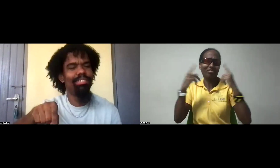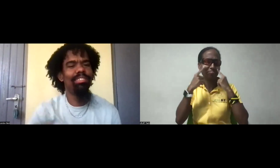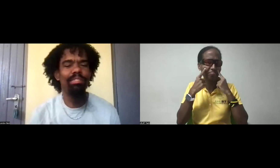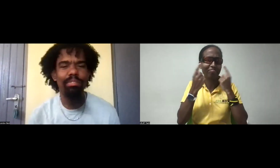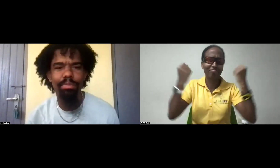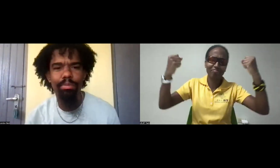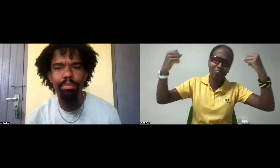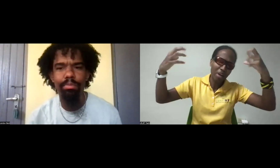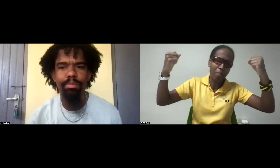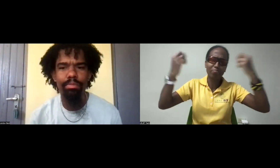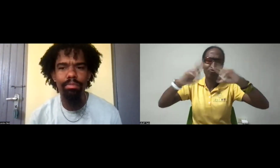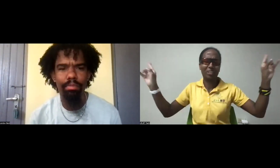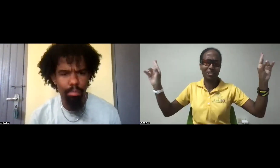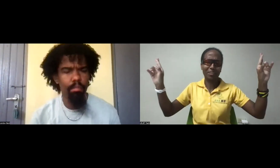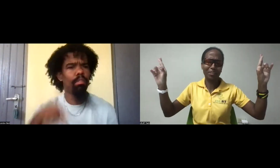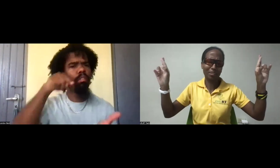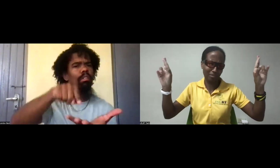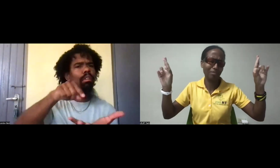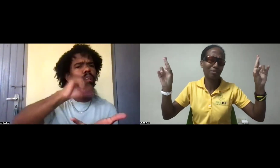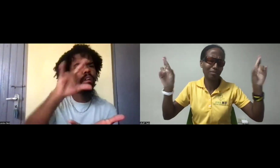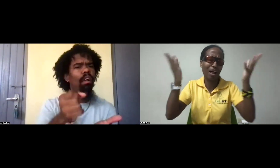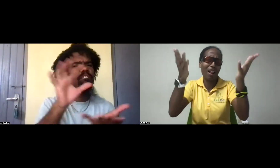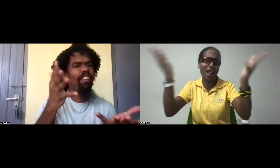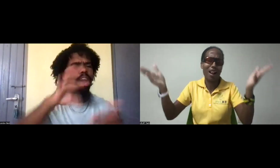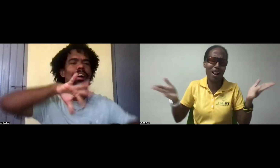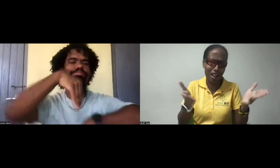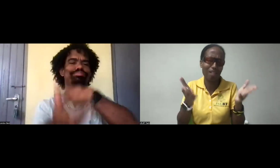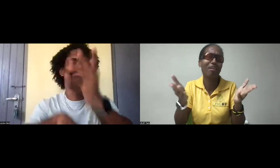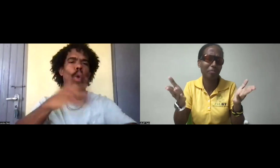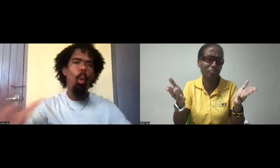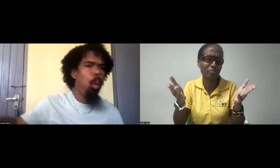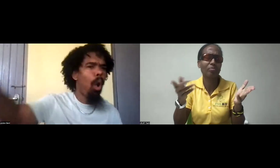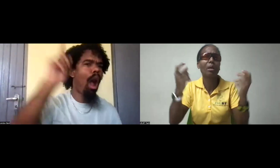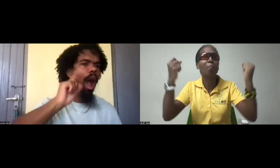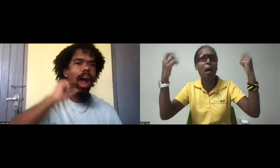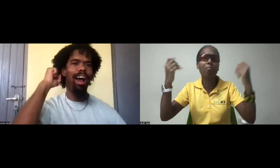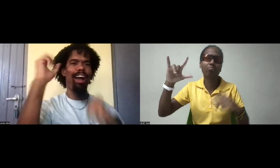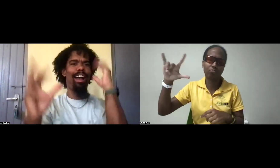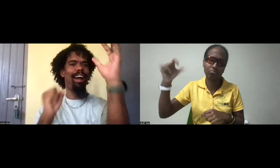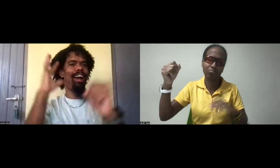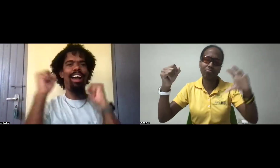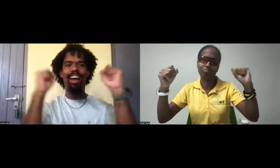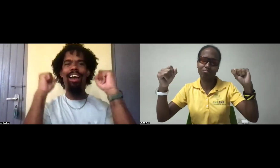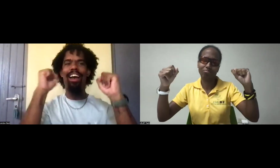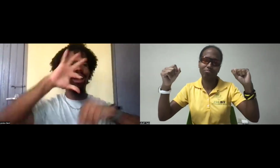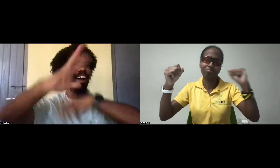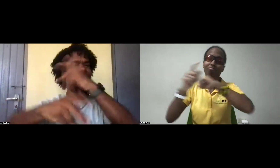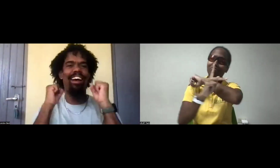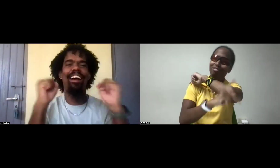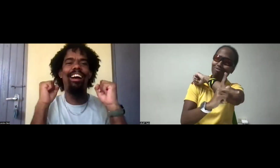deaf community. It's for access, so they have access to Jamaican Sign Language or their sign